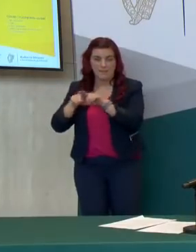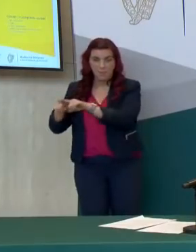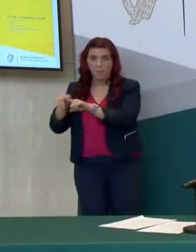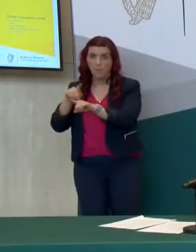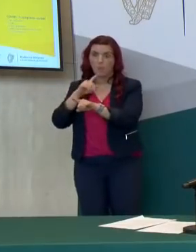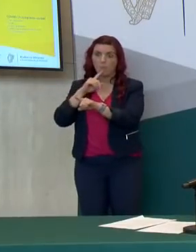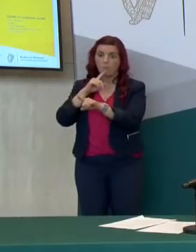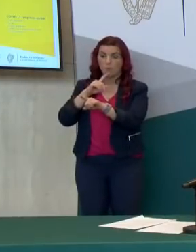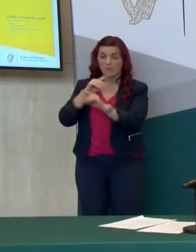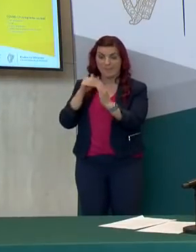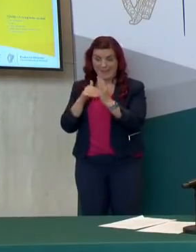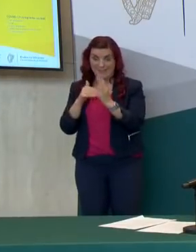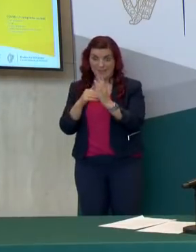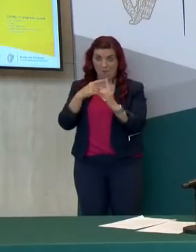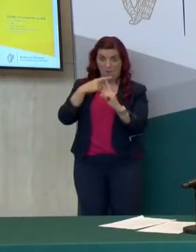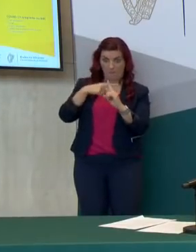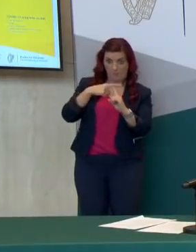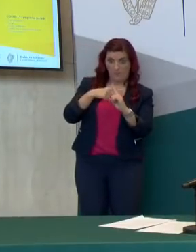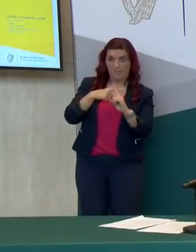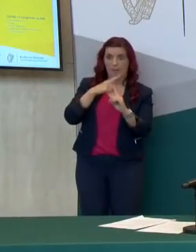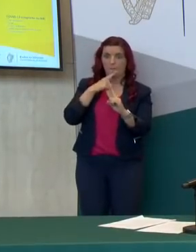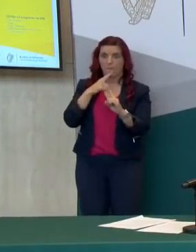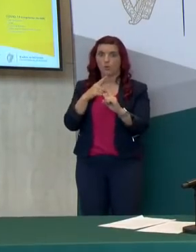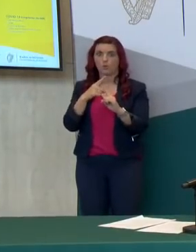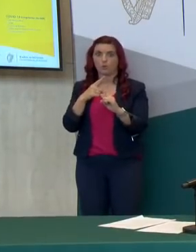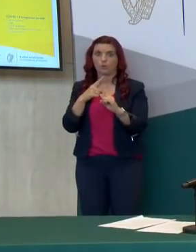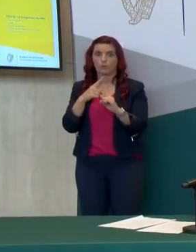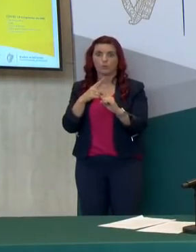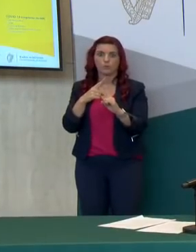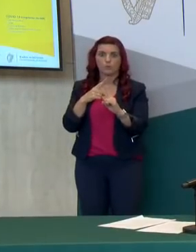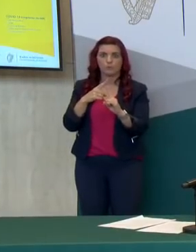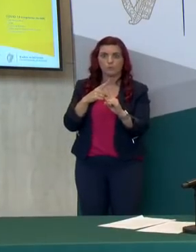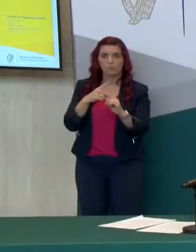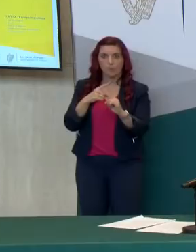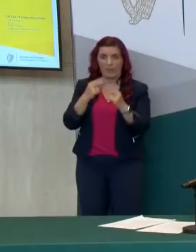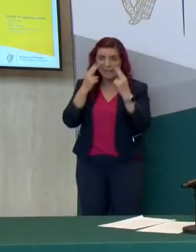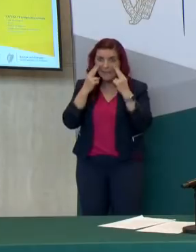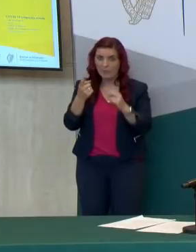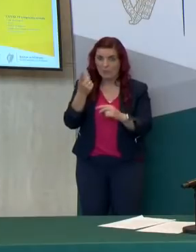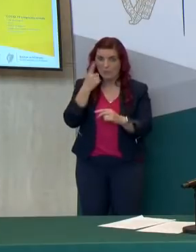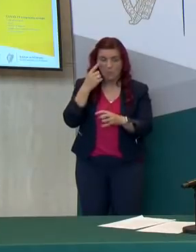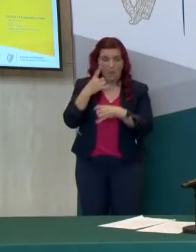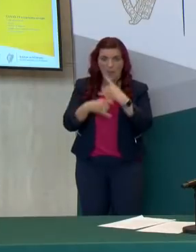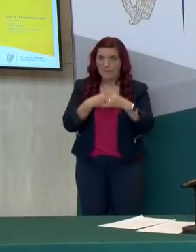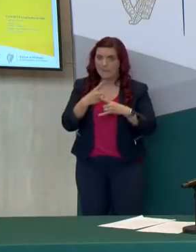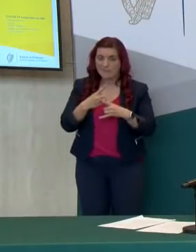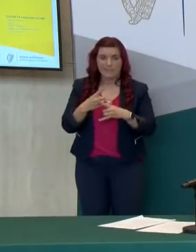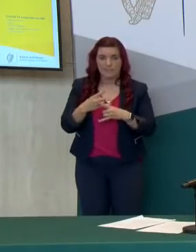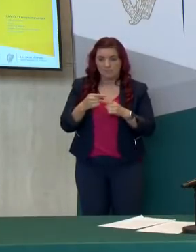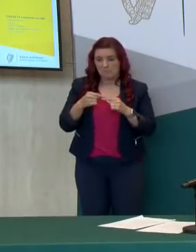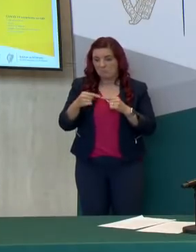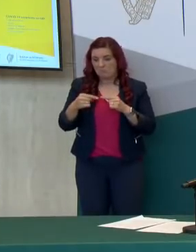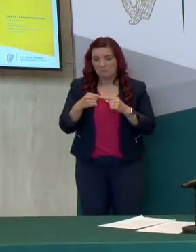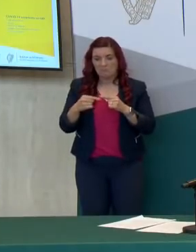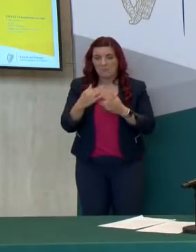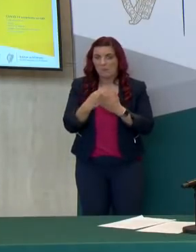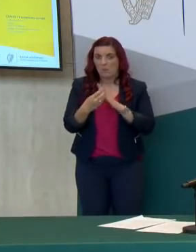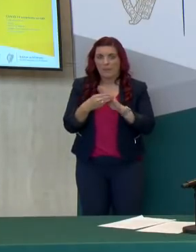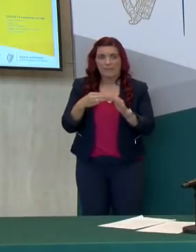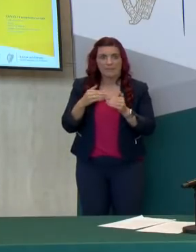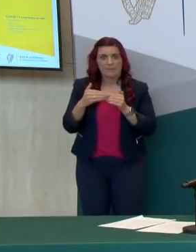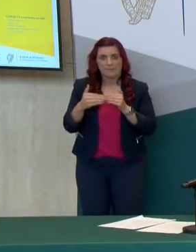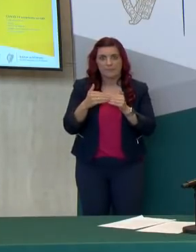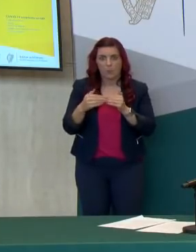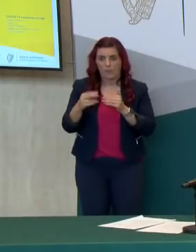and optimistic is precisely the position to be in here. But we need to see what happens. We need to see that